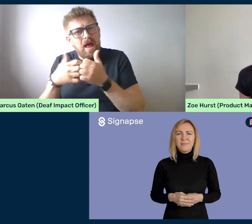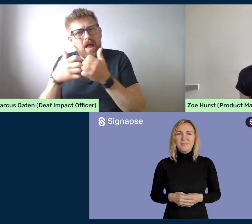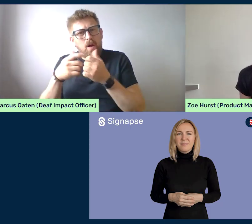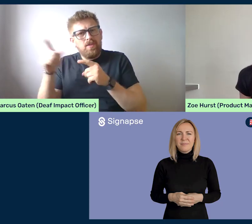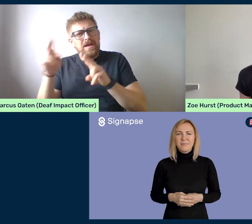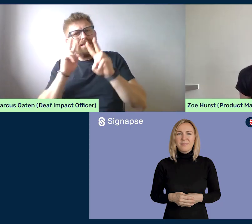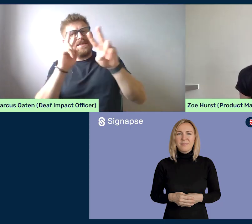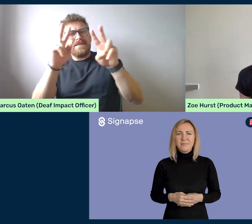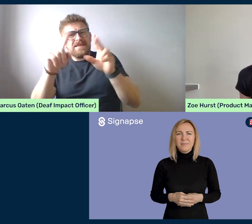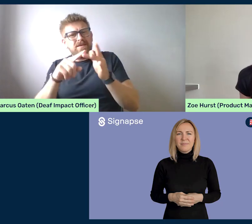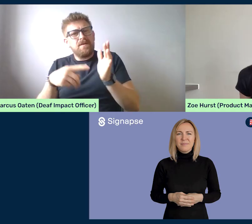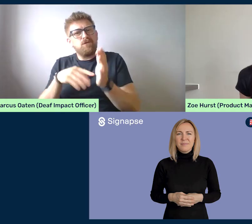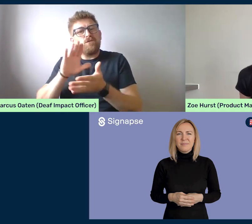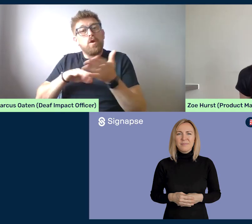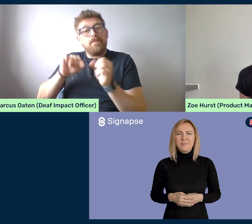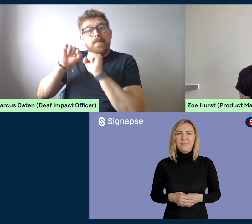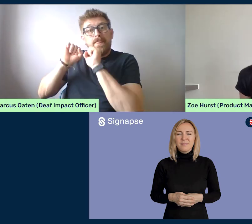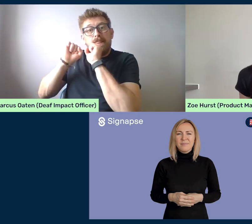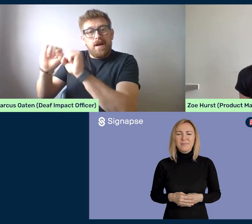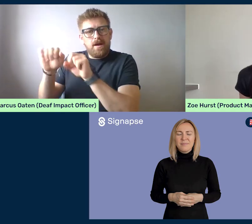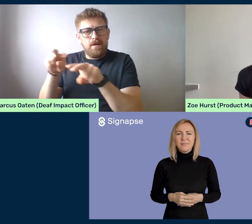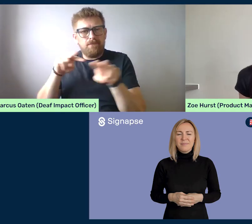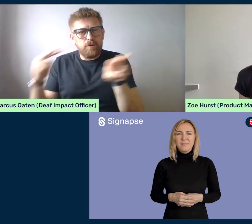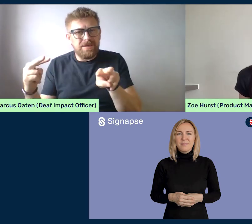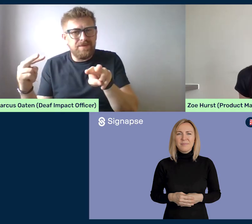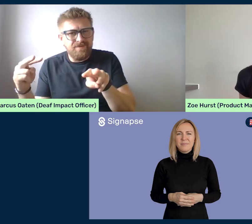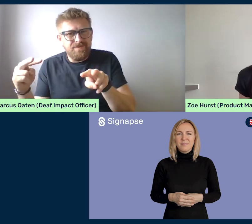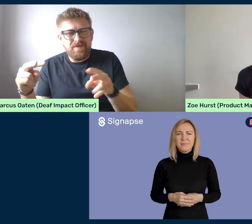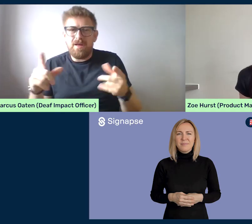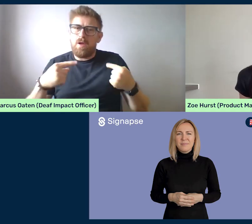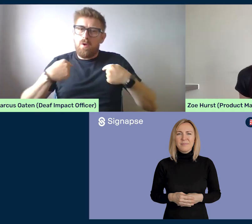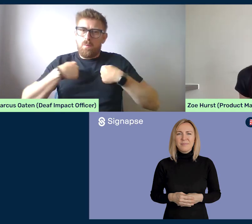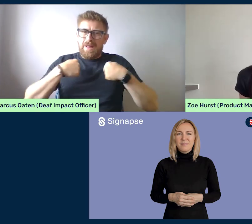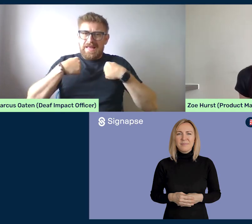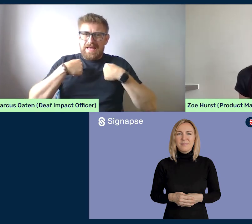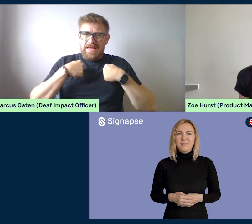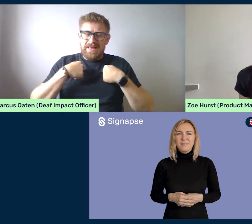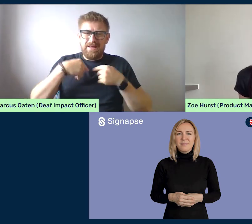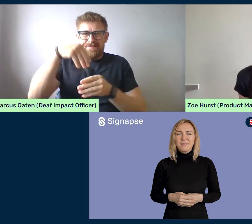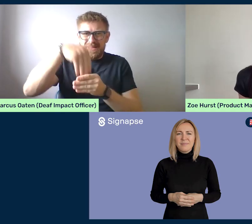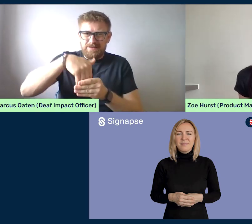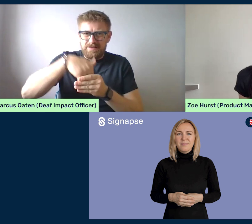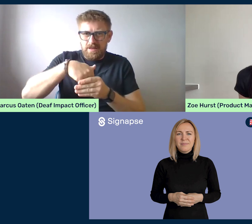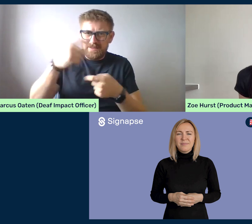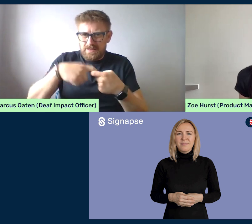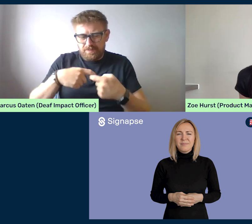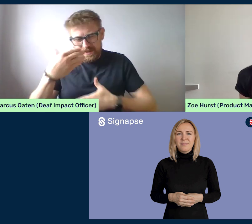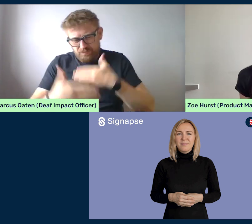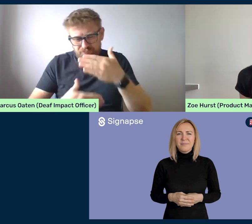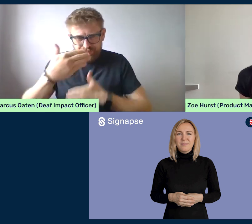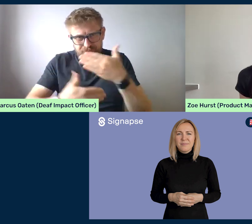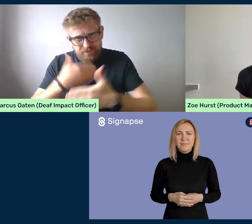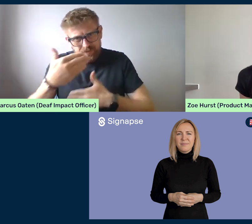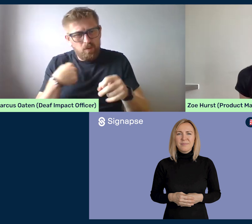so we can understand the feeling out there and how they perceive it, from the individual's perspective. I